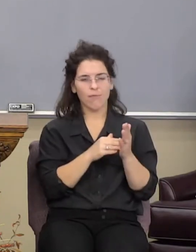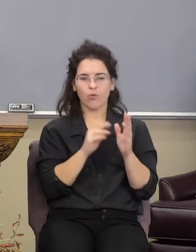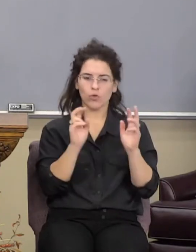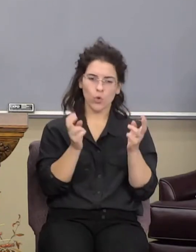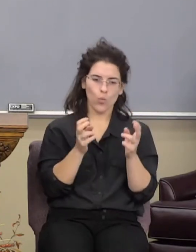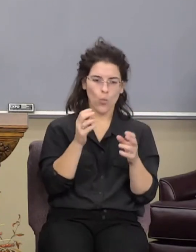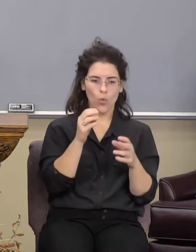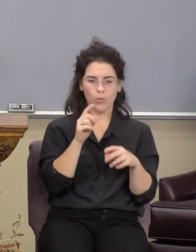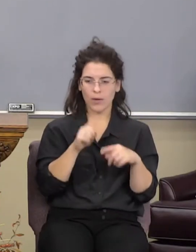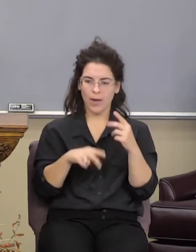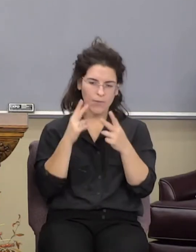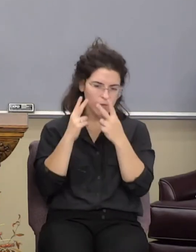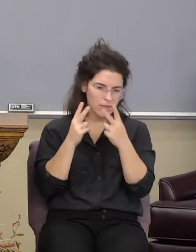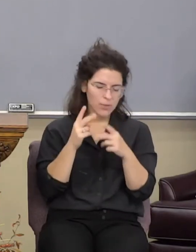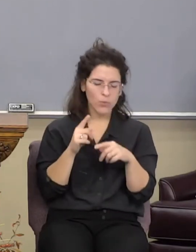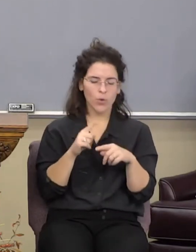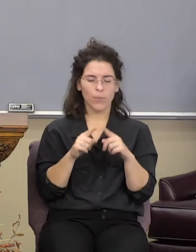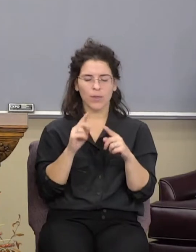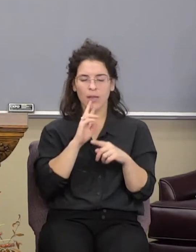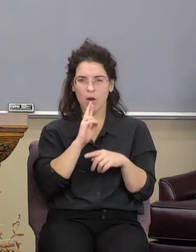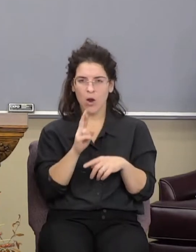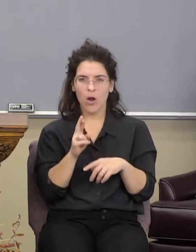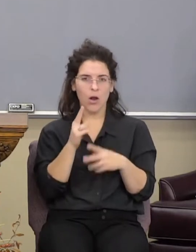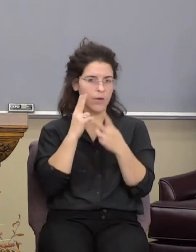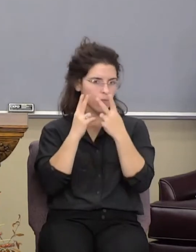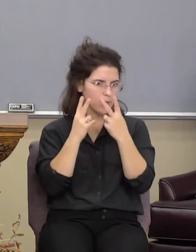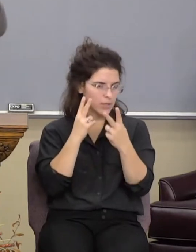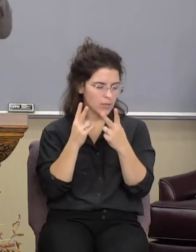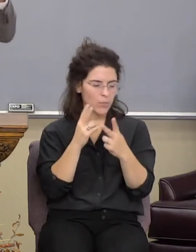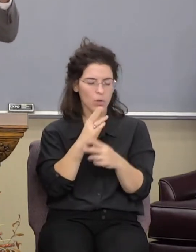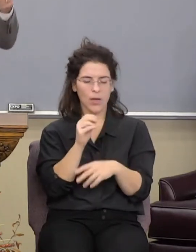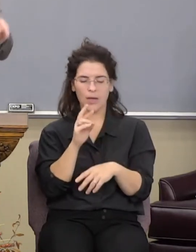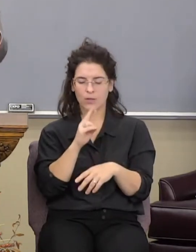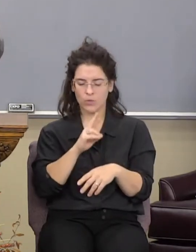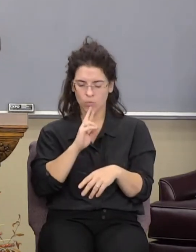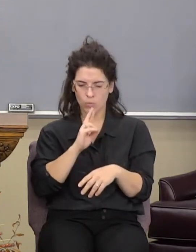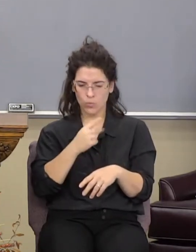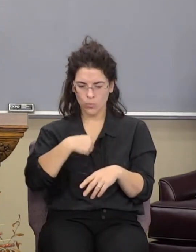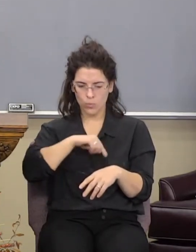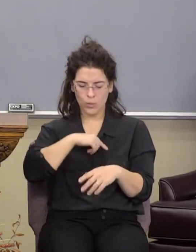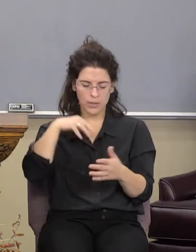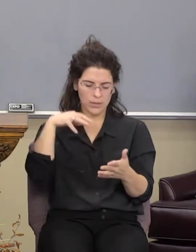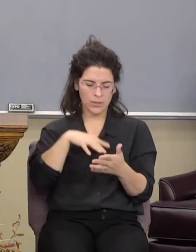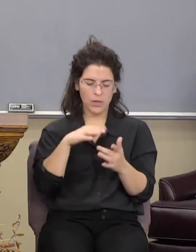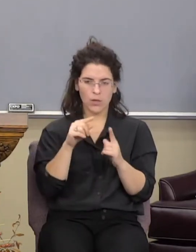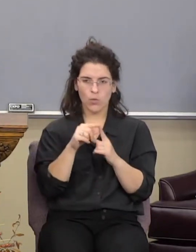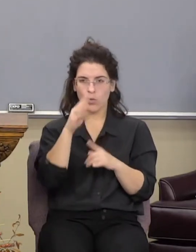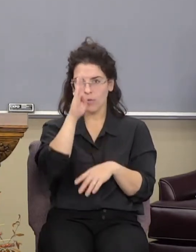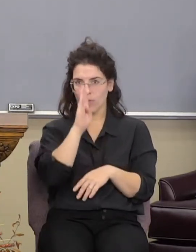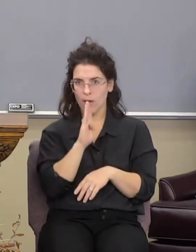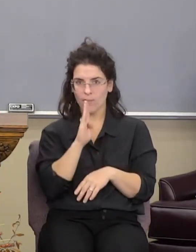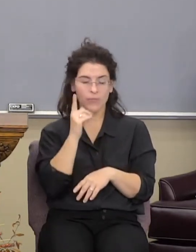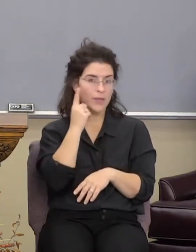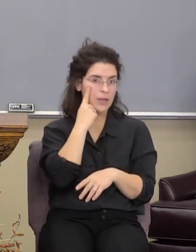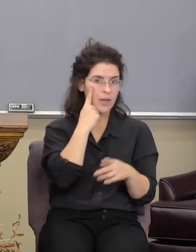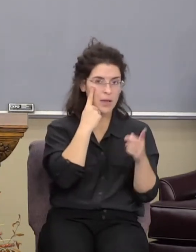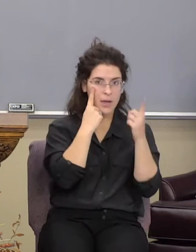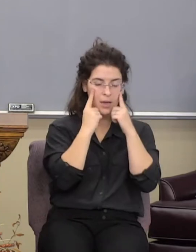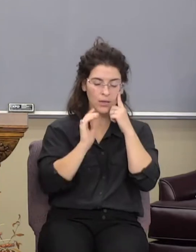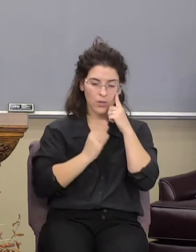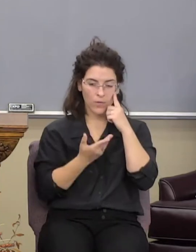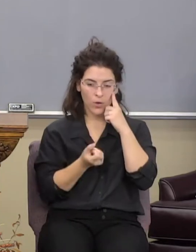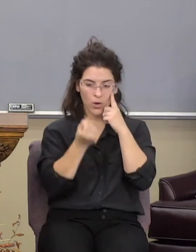quote, invisible, but they are visible as we study the Word of God. The eyes of